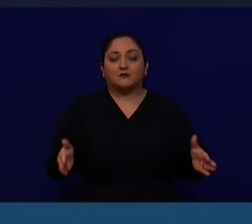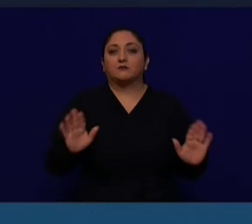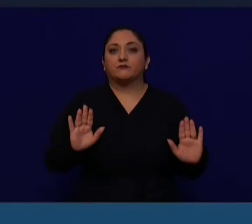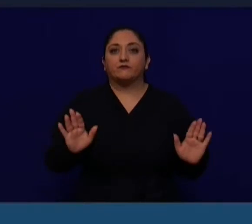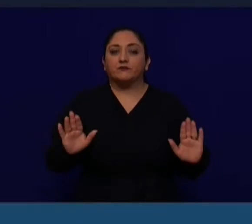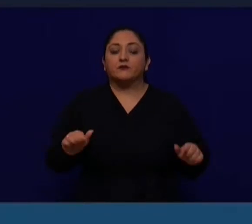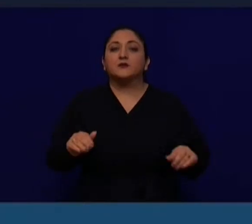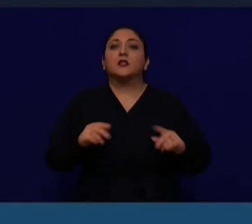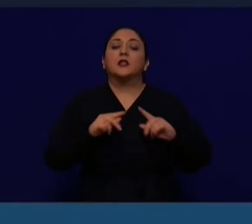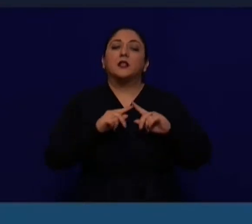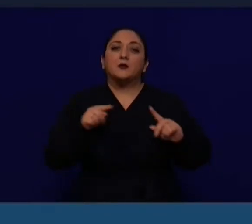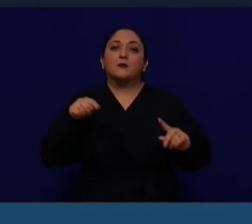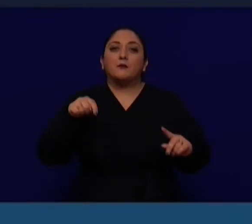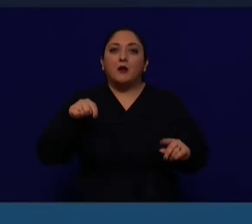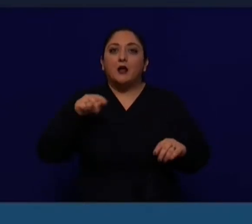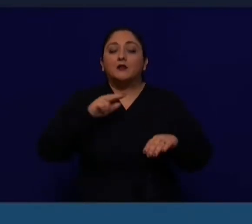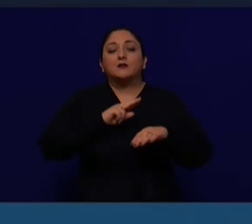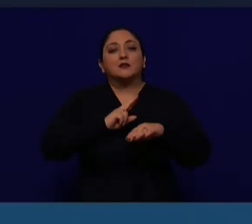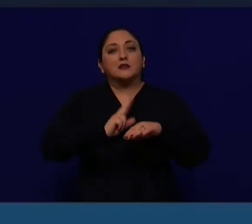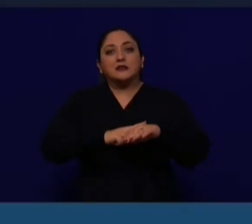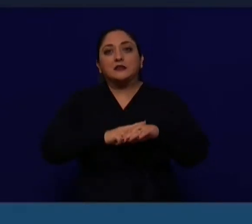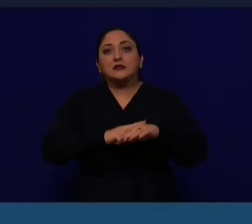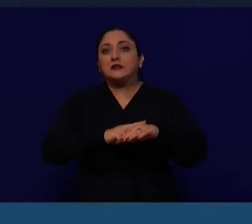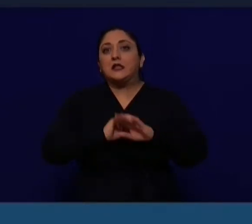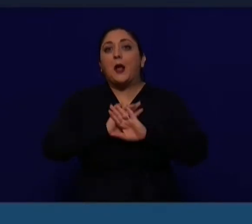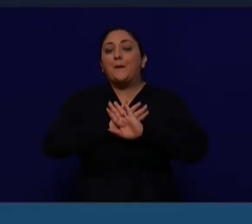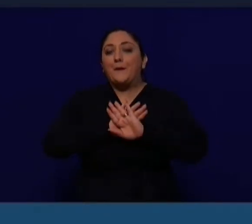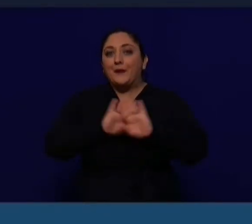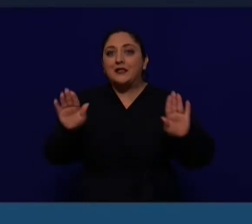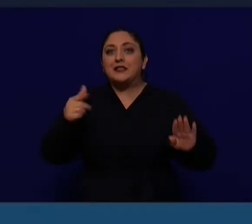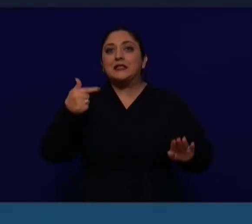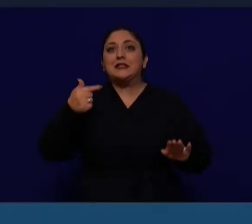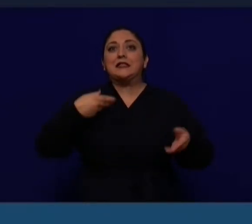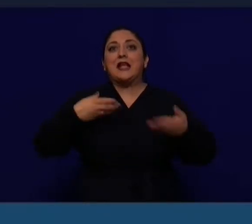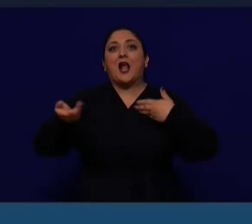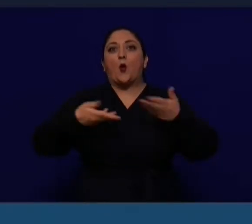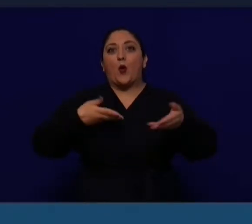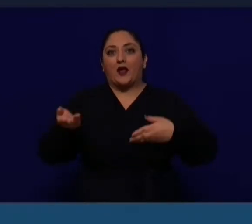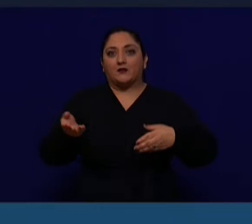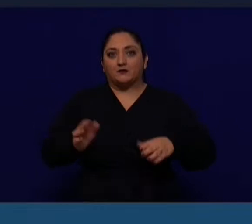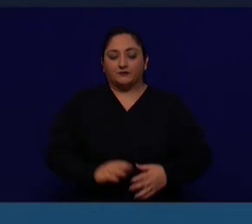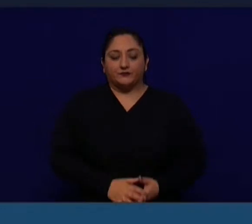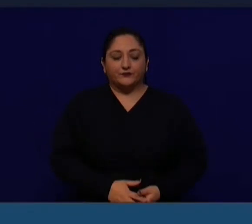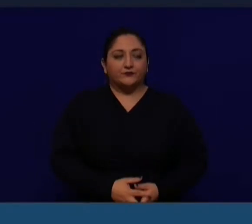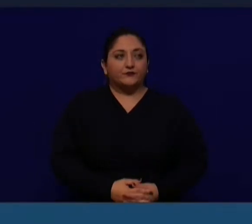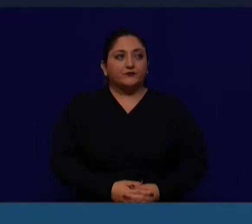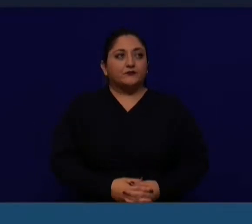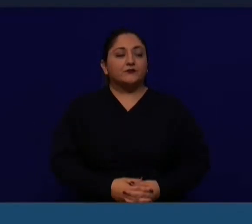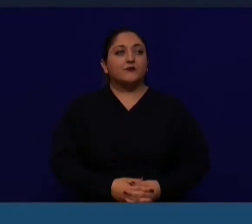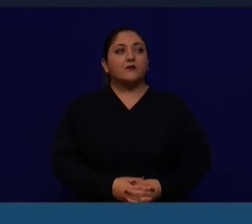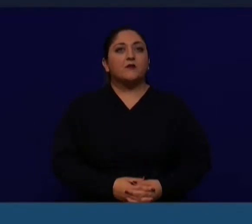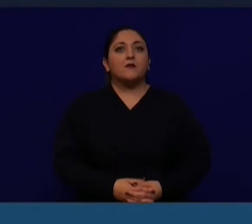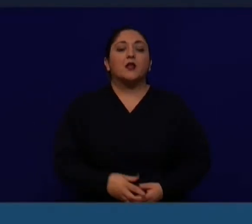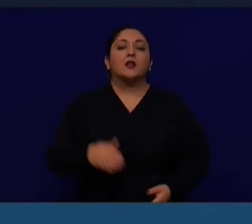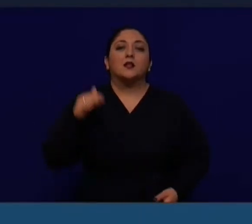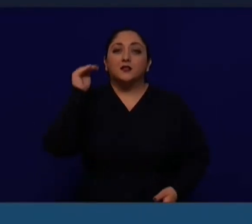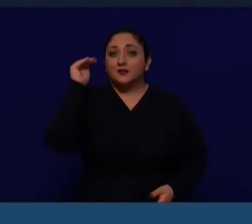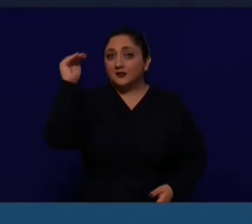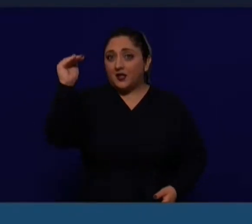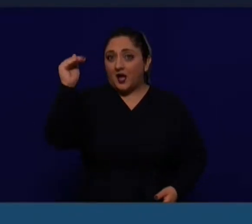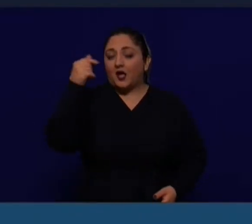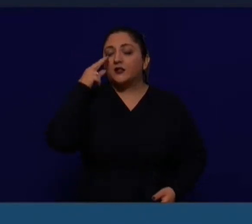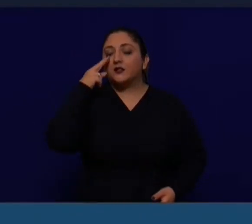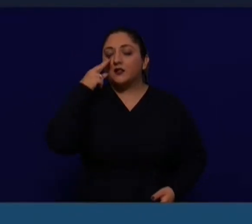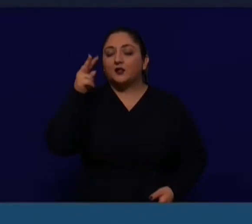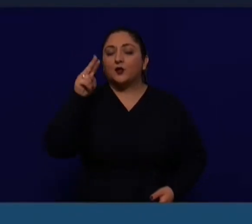imma hemmhekk kun jistgħu jiftħu biss għal takeaway. U fuq il-households bħalma rajna wkoll hemmhekk